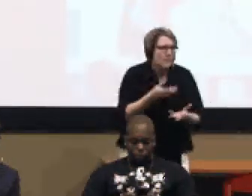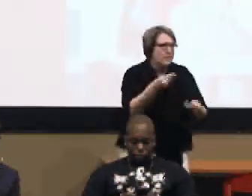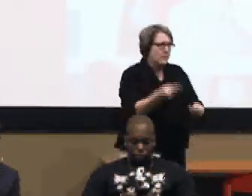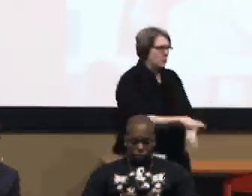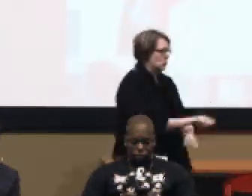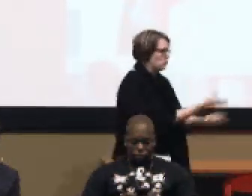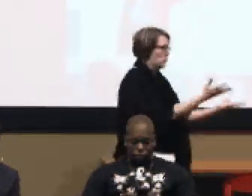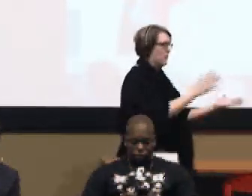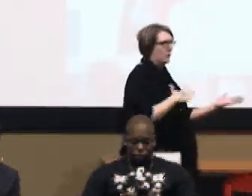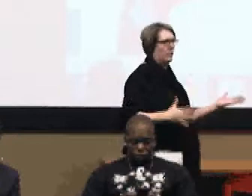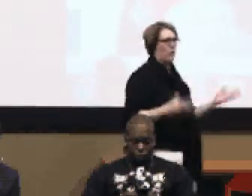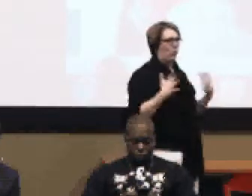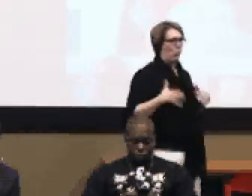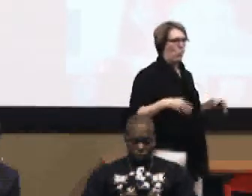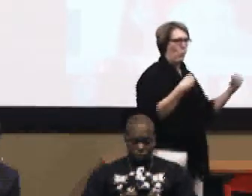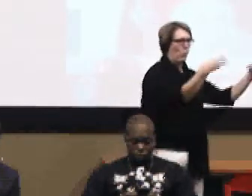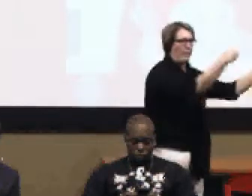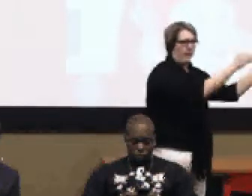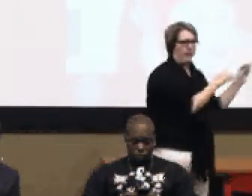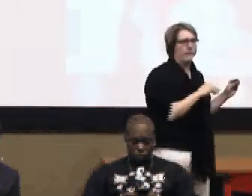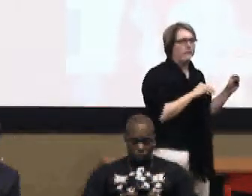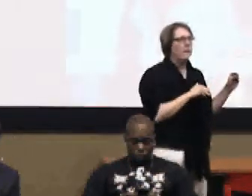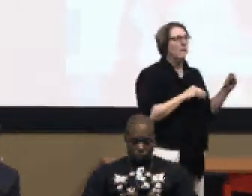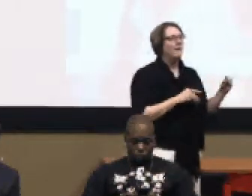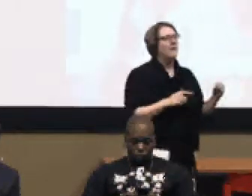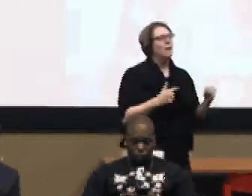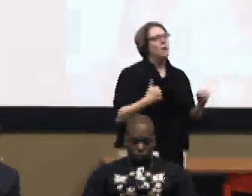their clothing. We're